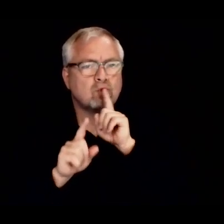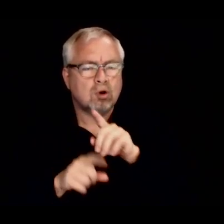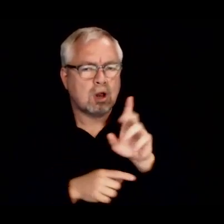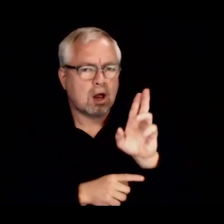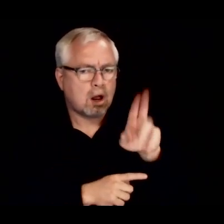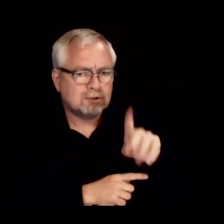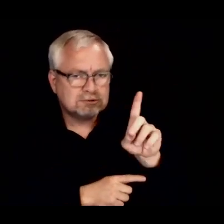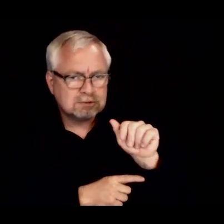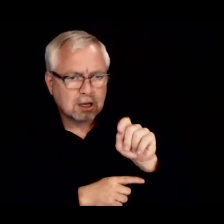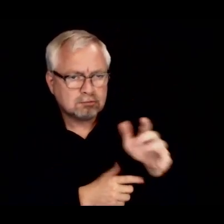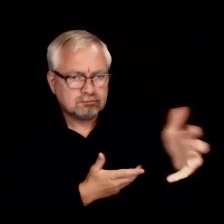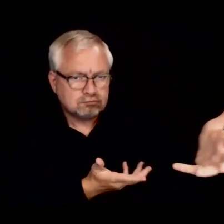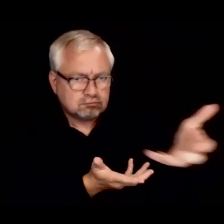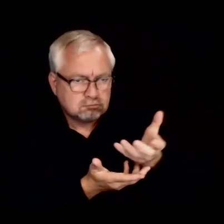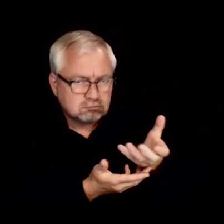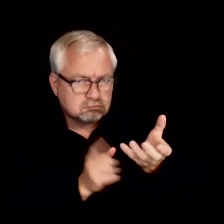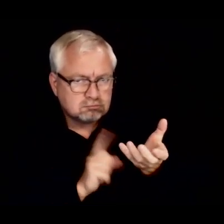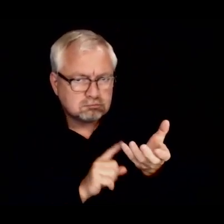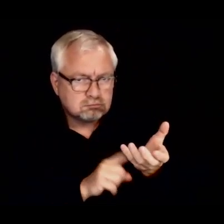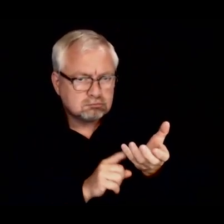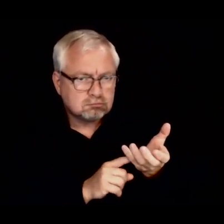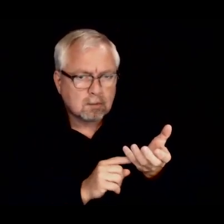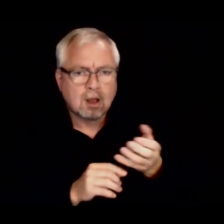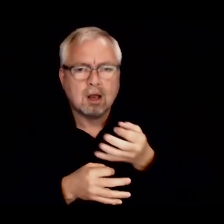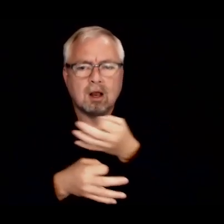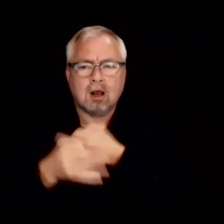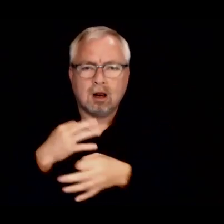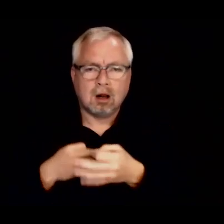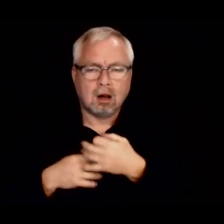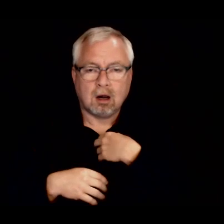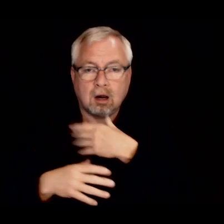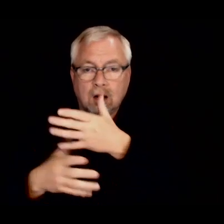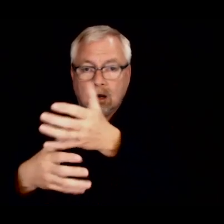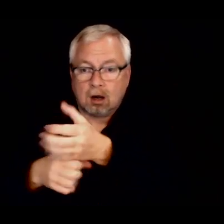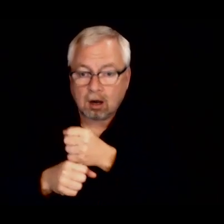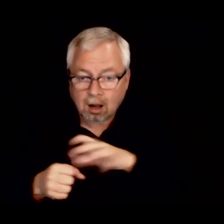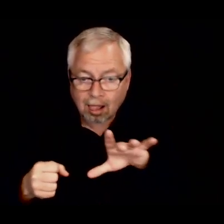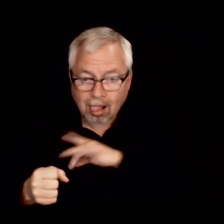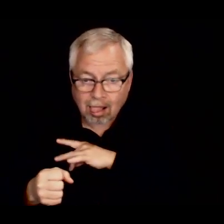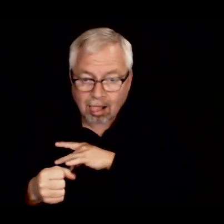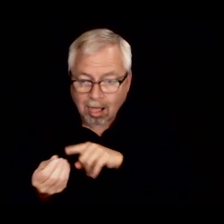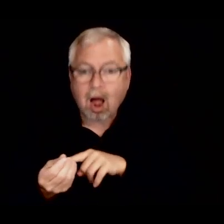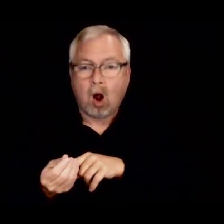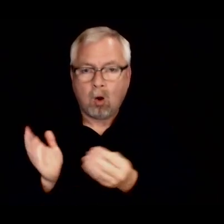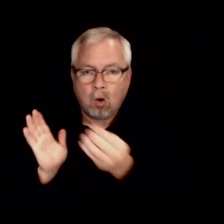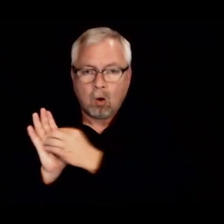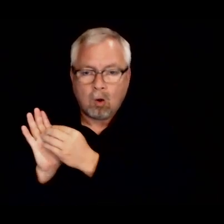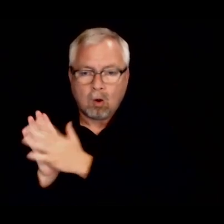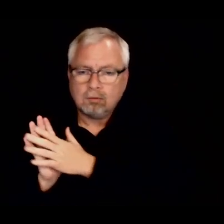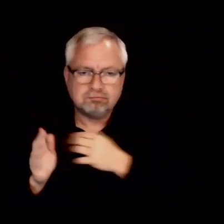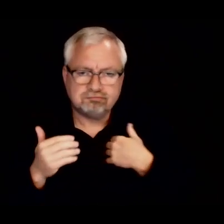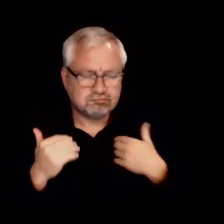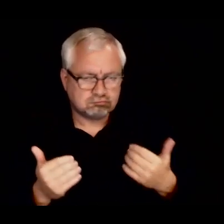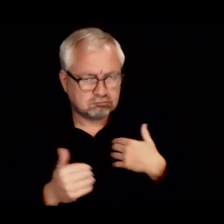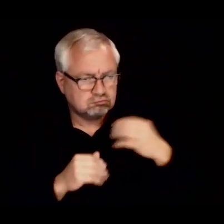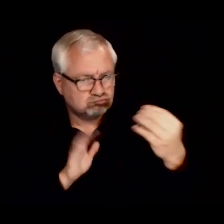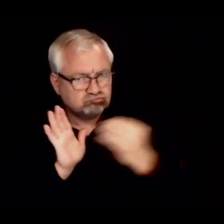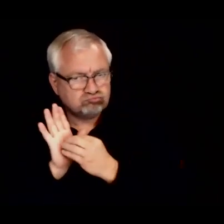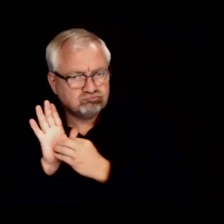instead of the date the case was confirmed at MBH. Updates been released from isolation measures to not include